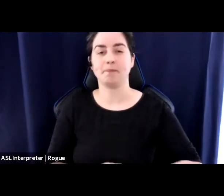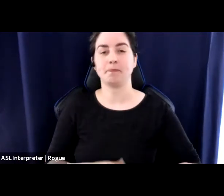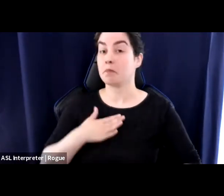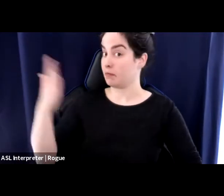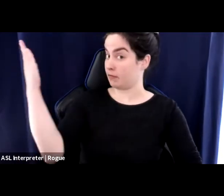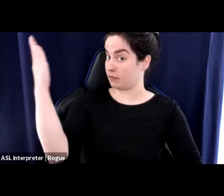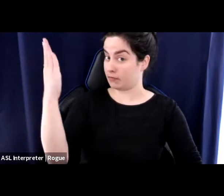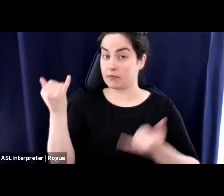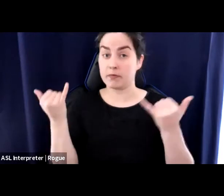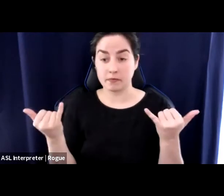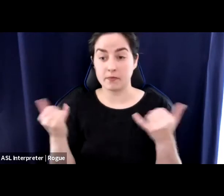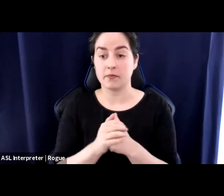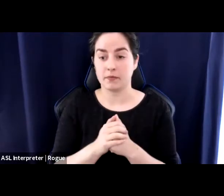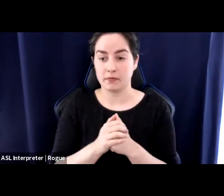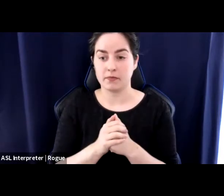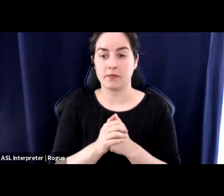today